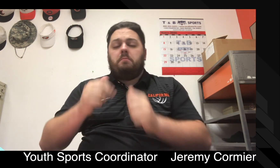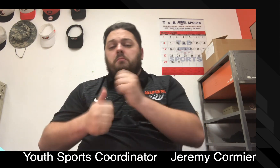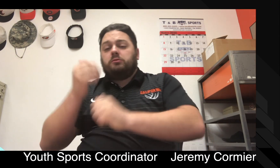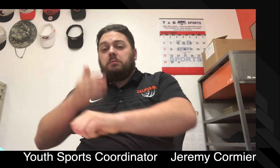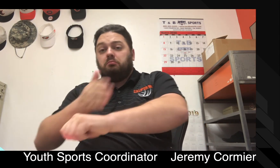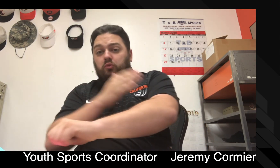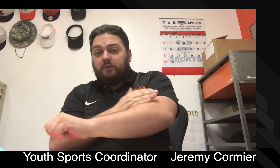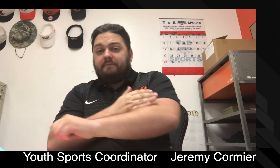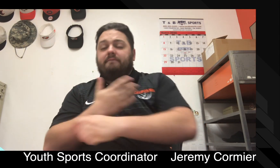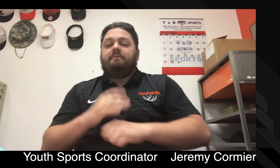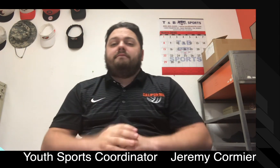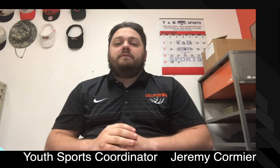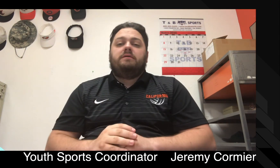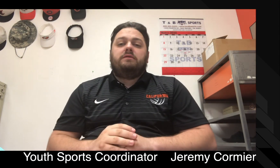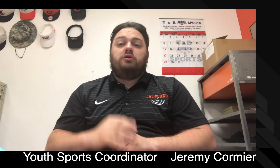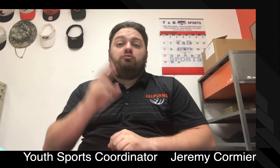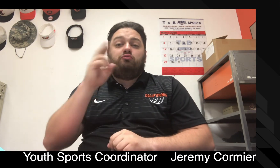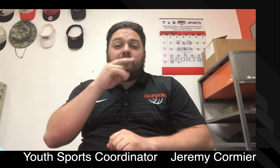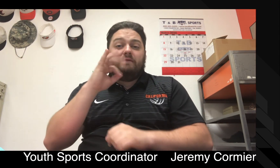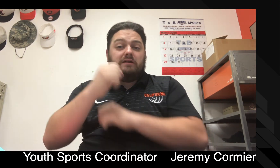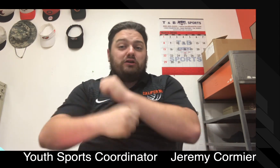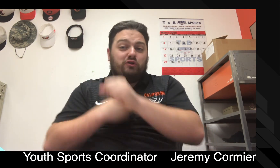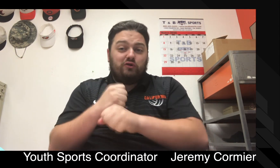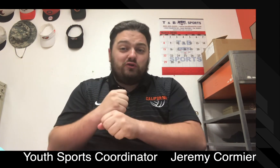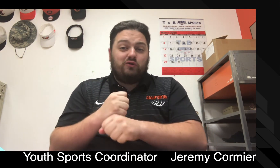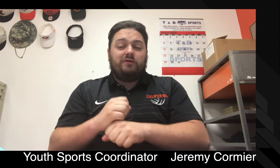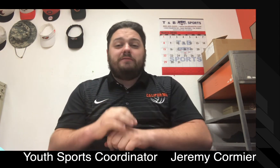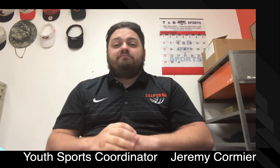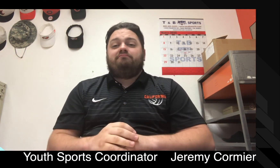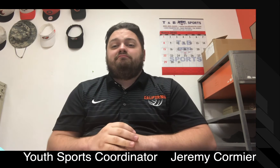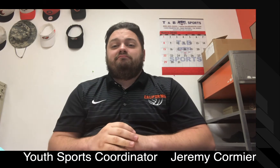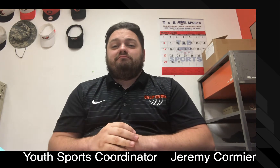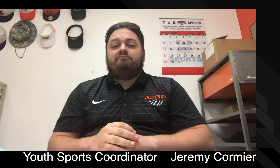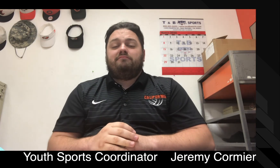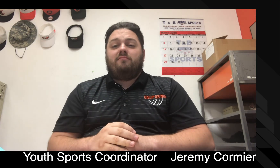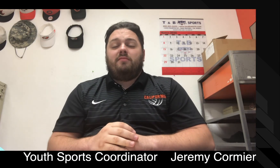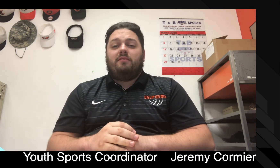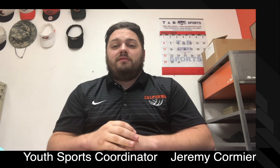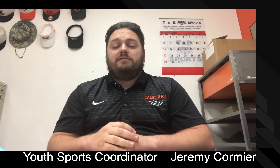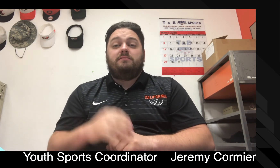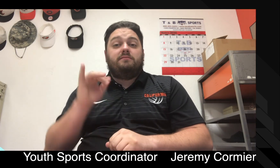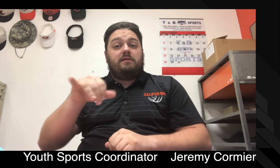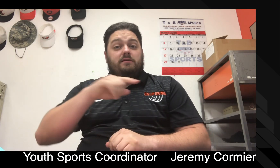coaches award, most improved, rookie of the year.